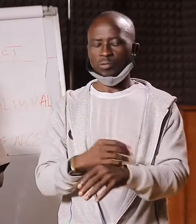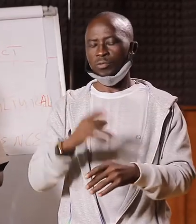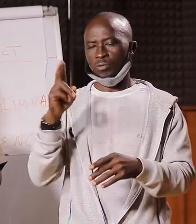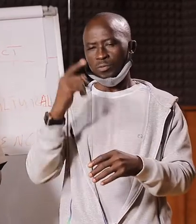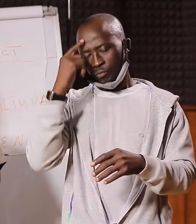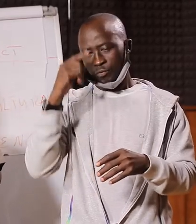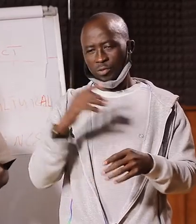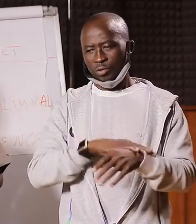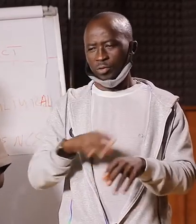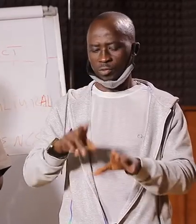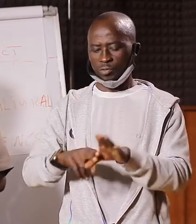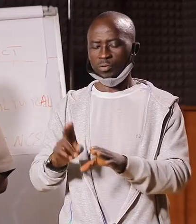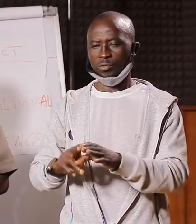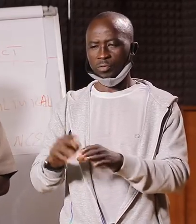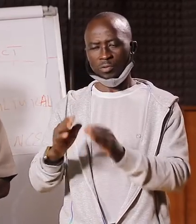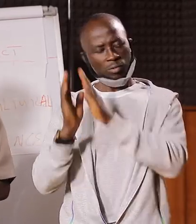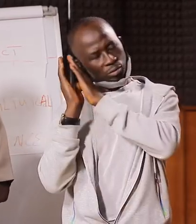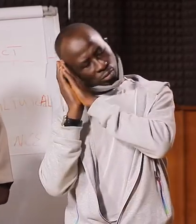manufacturing of cushions, pillows.